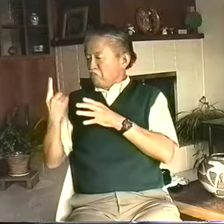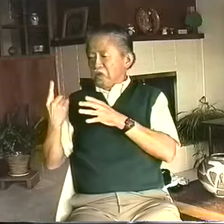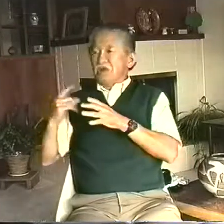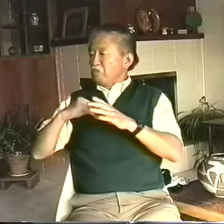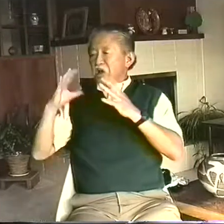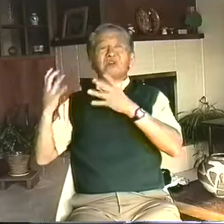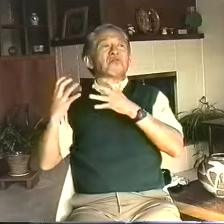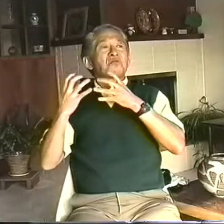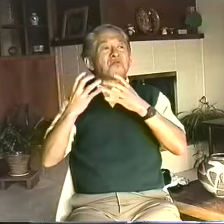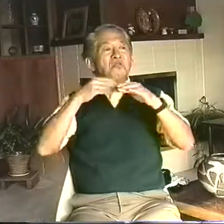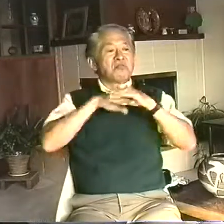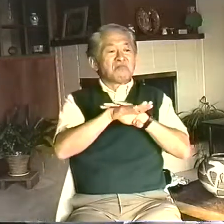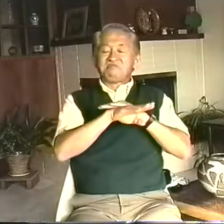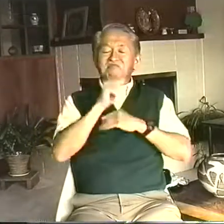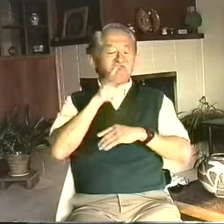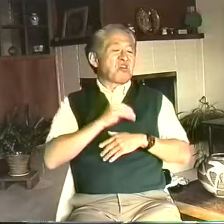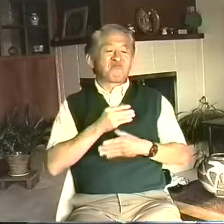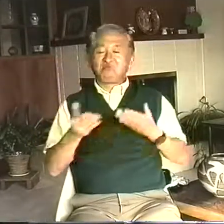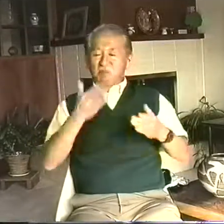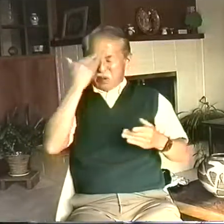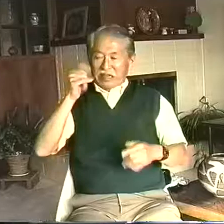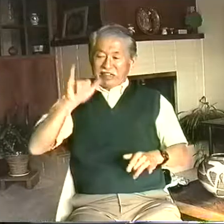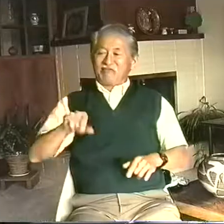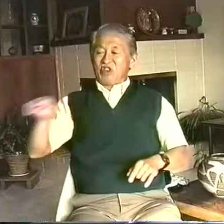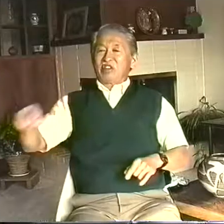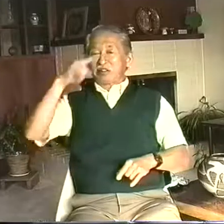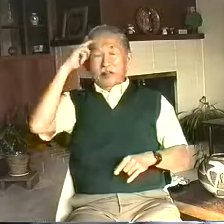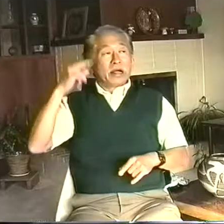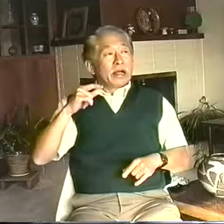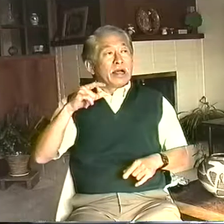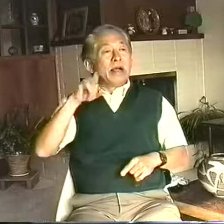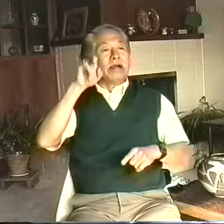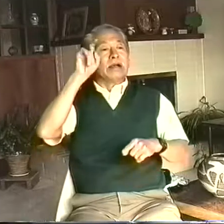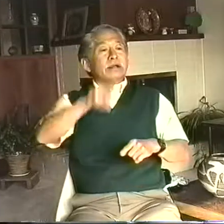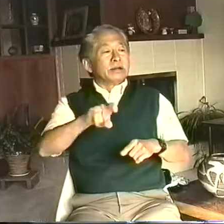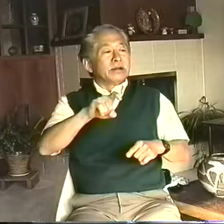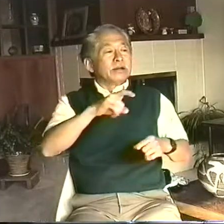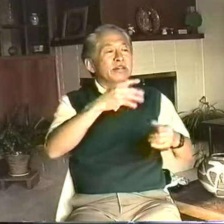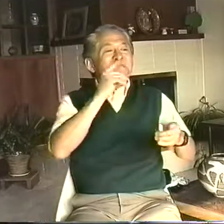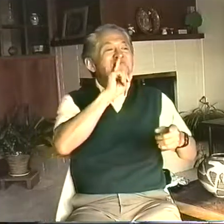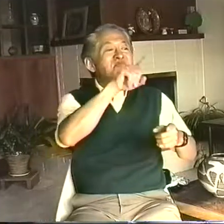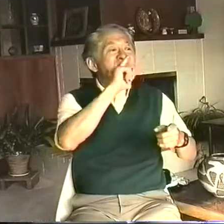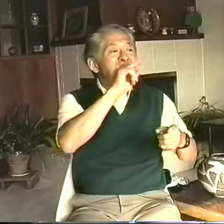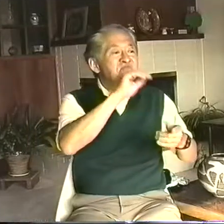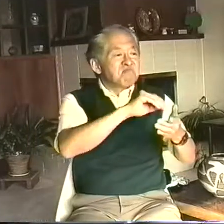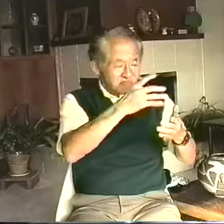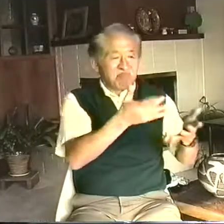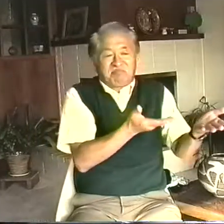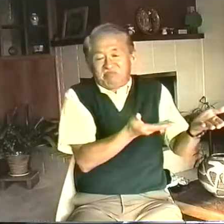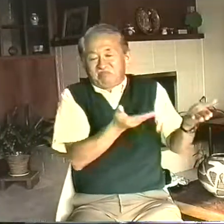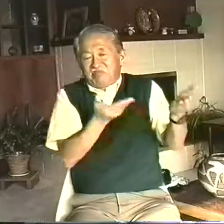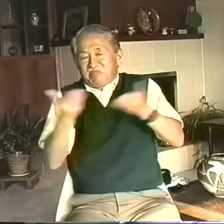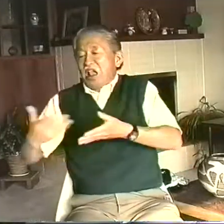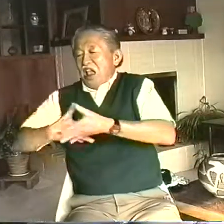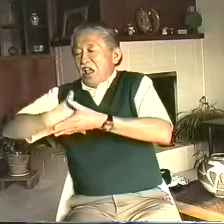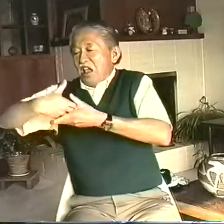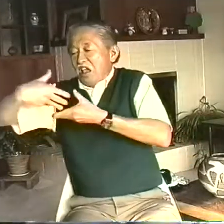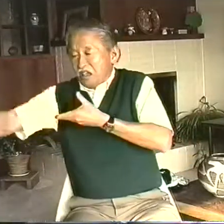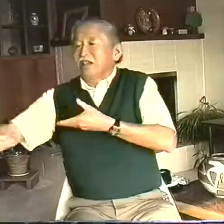I remember going out one day to a restaurant. There were a group of us. And I had a black friend with me. And the restaurant would not let us in because of the black